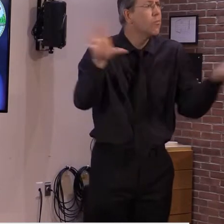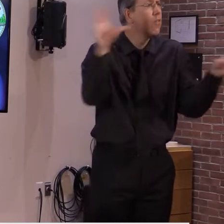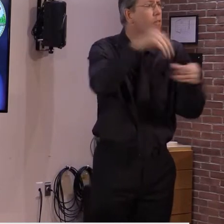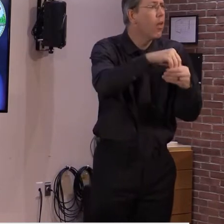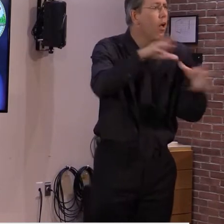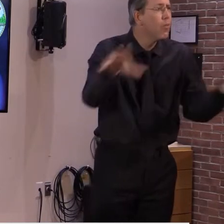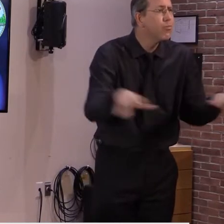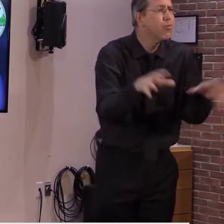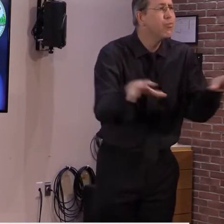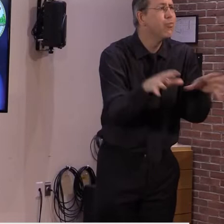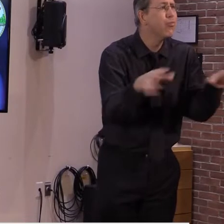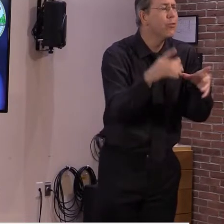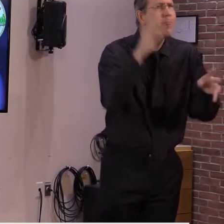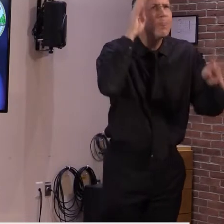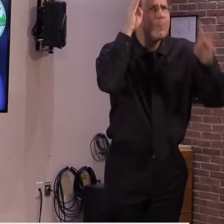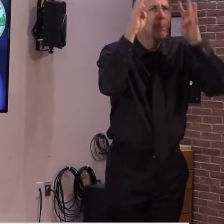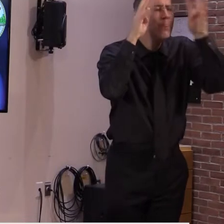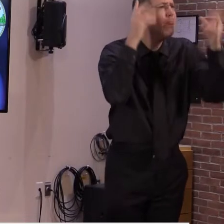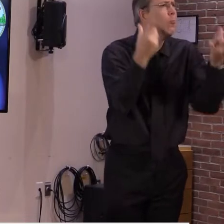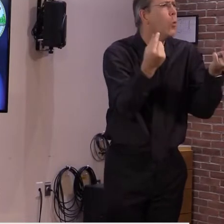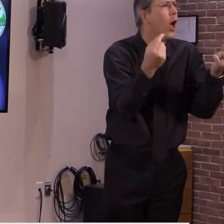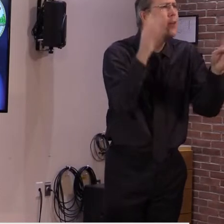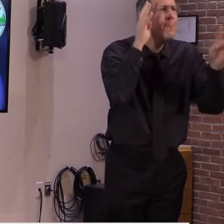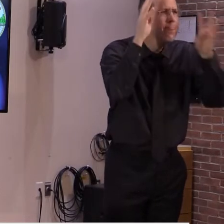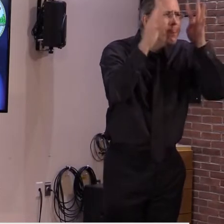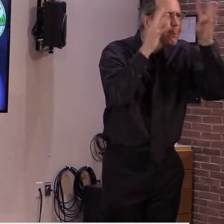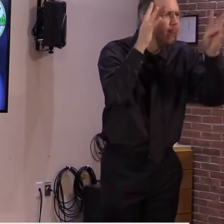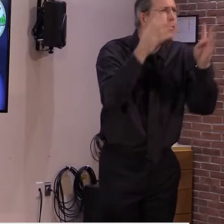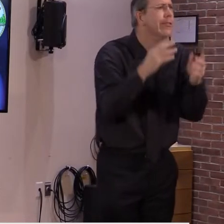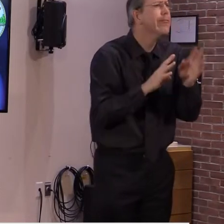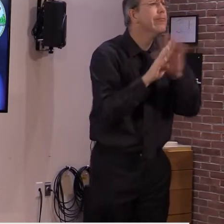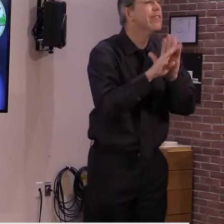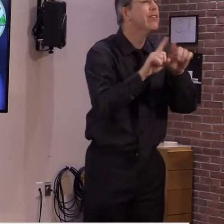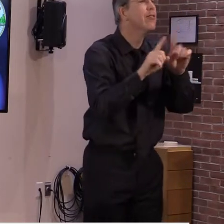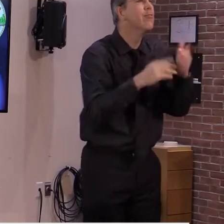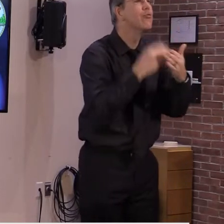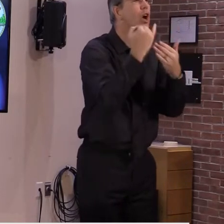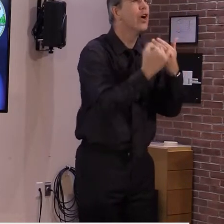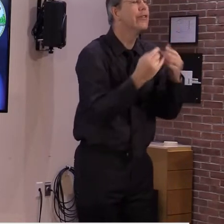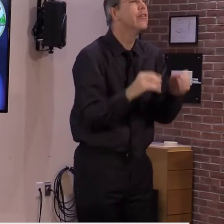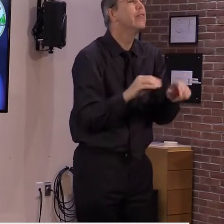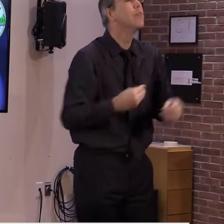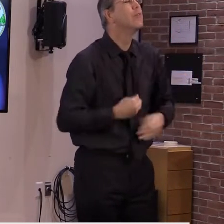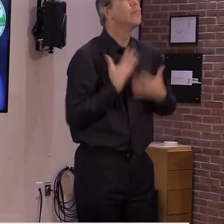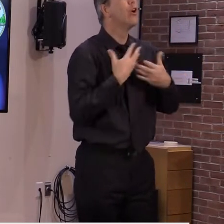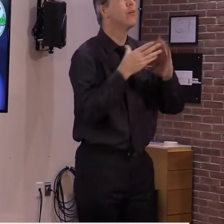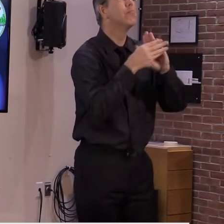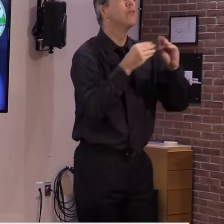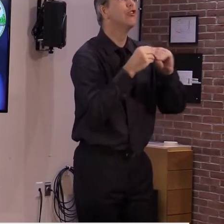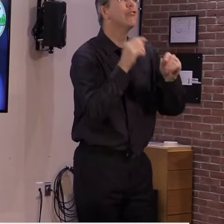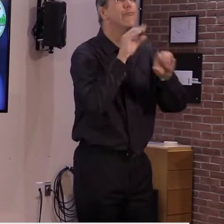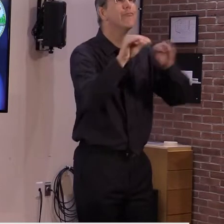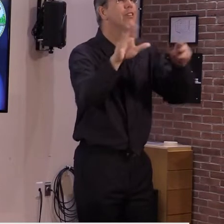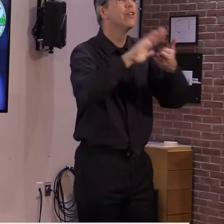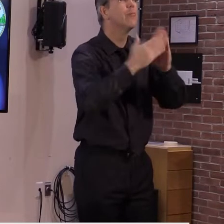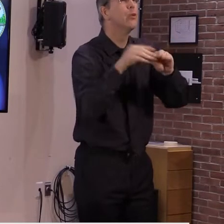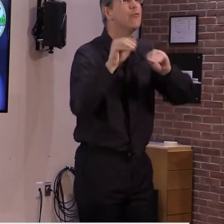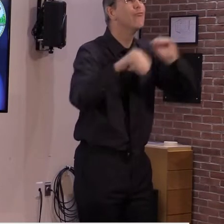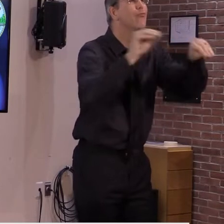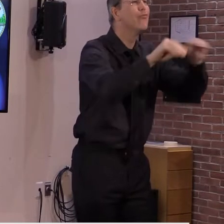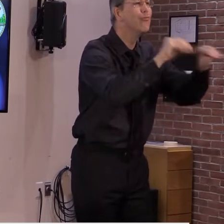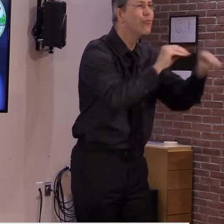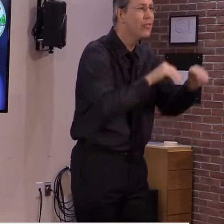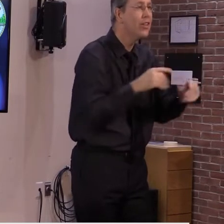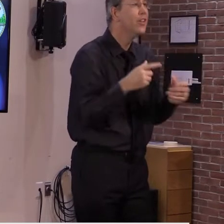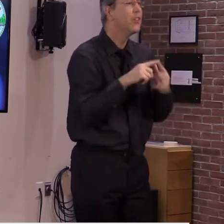creative, making art projects with inspiring messages of hope. They worked with the Better Middlebury Partnership